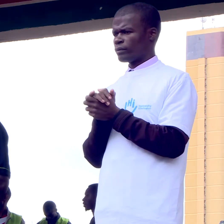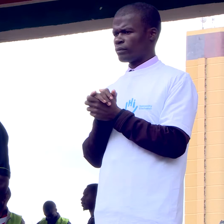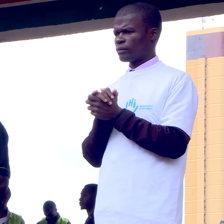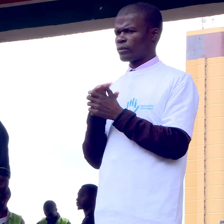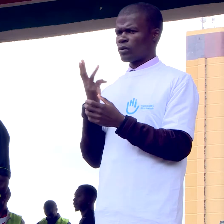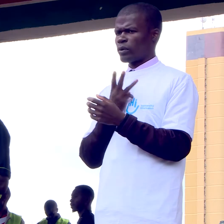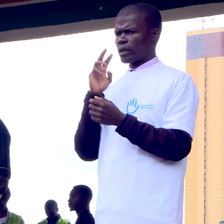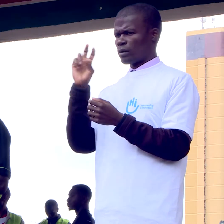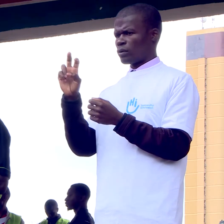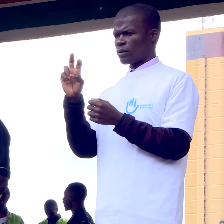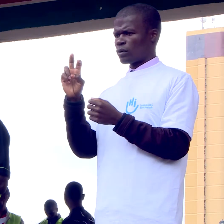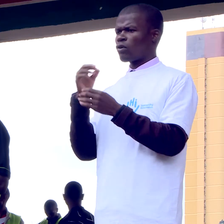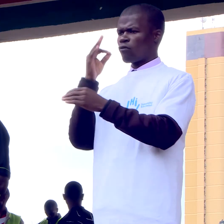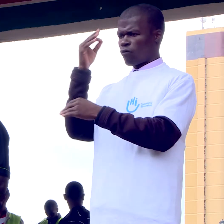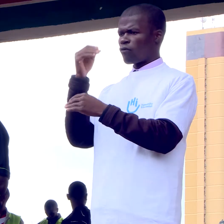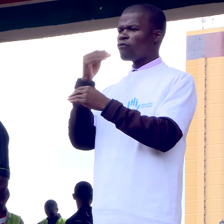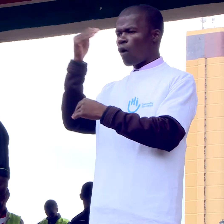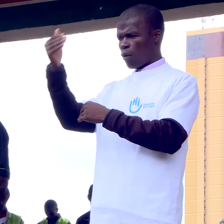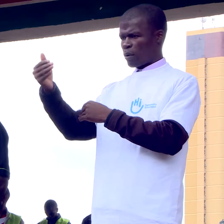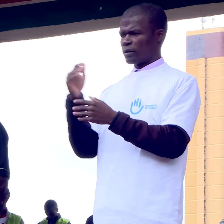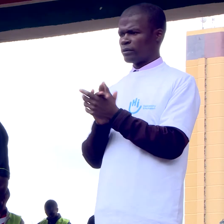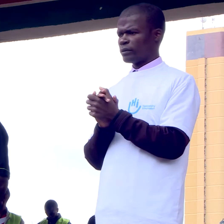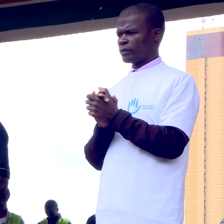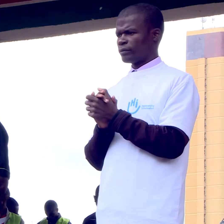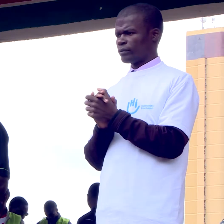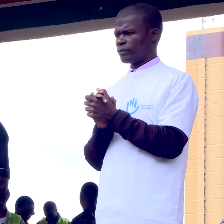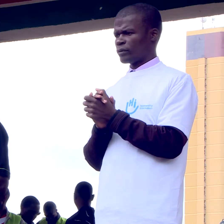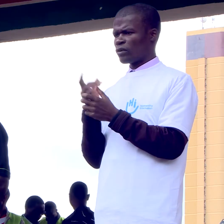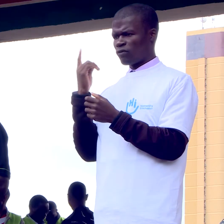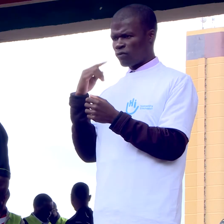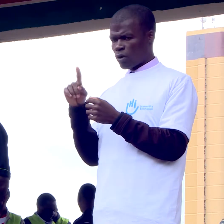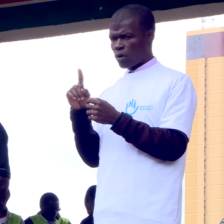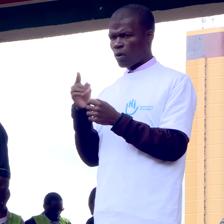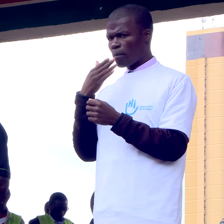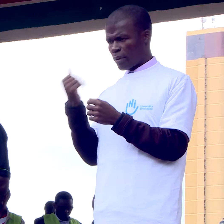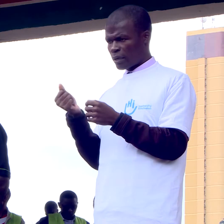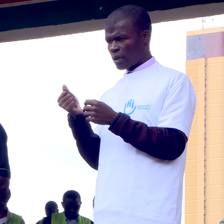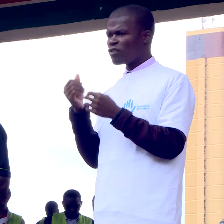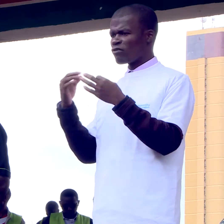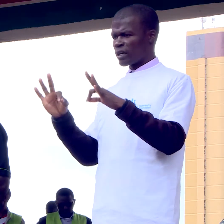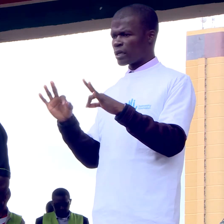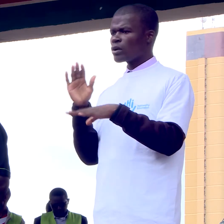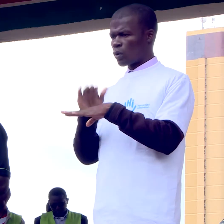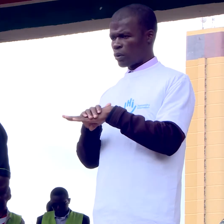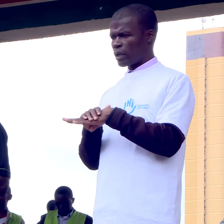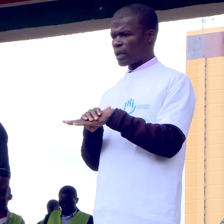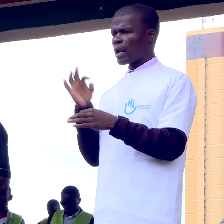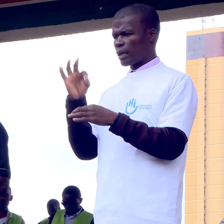We look forward to further developing concrete strategies for free and fair elections